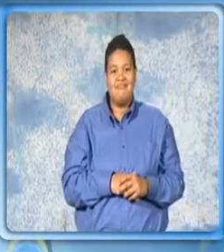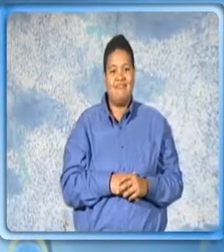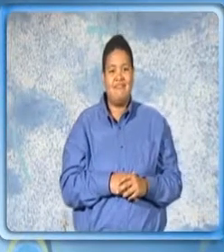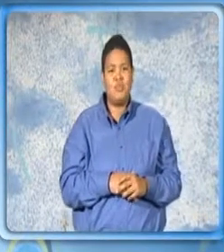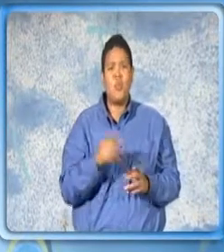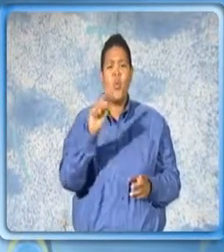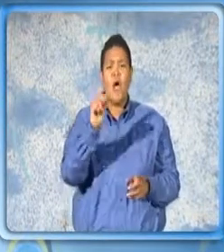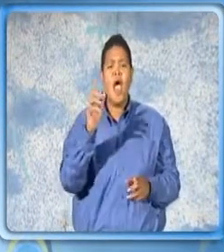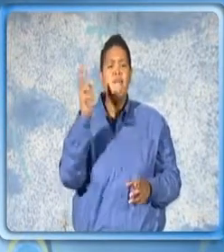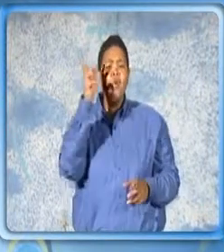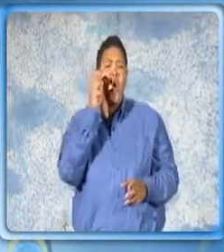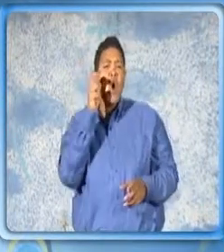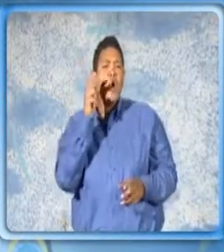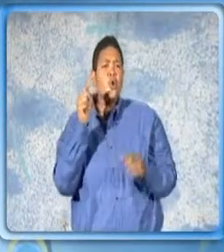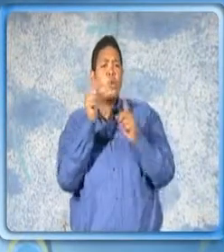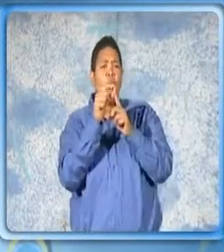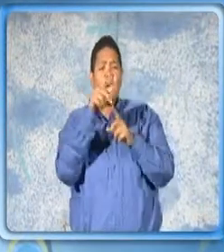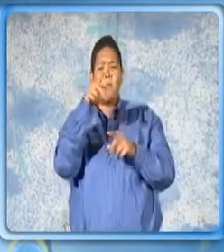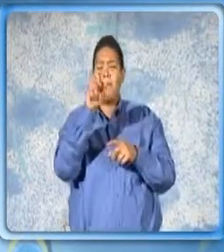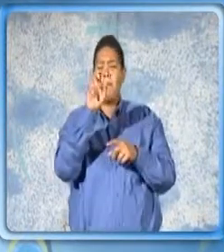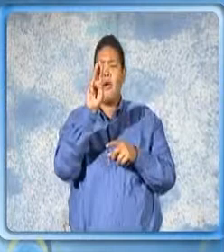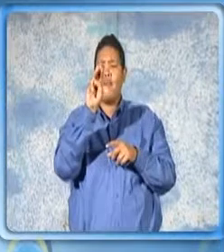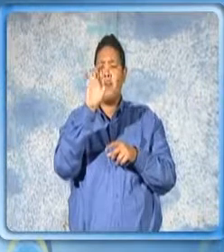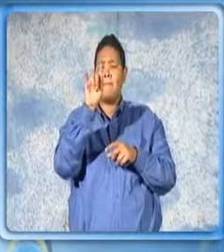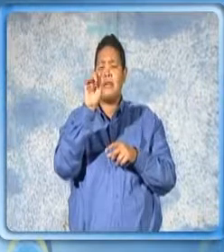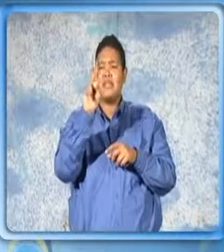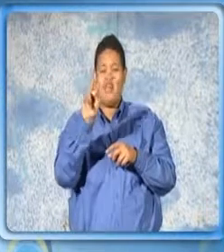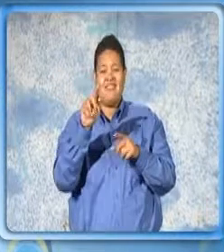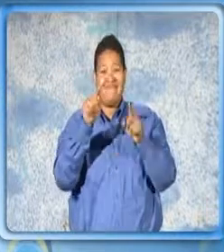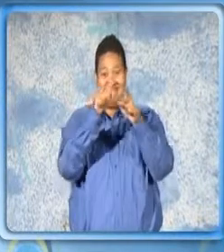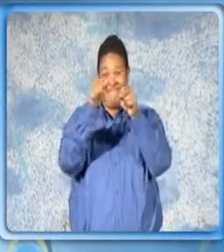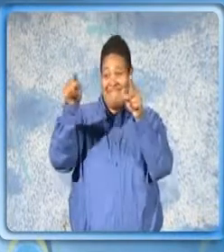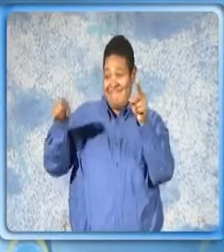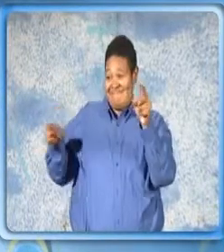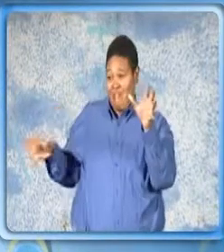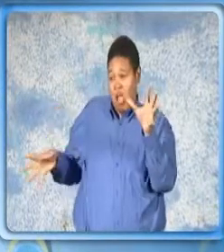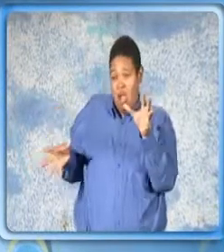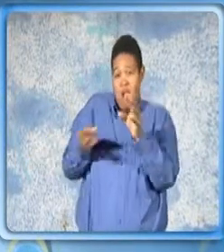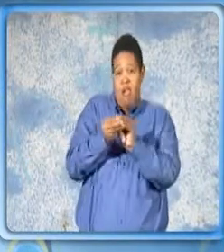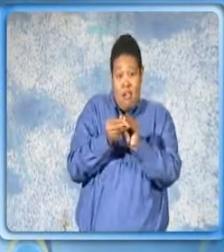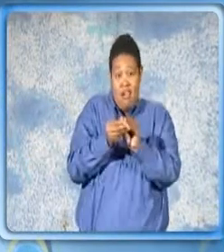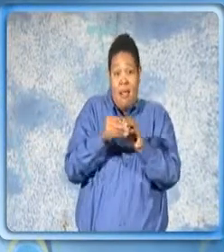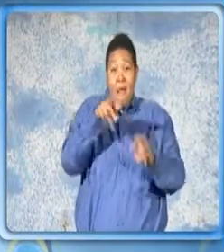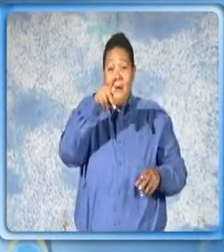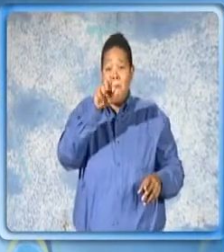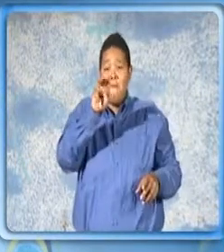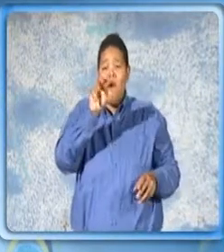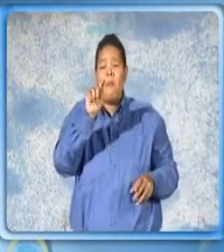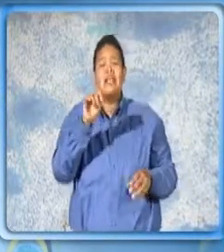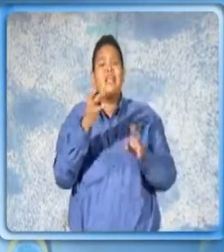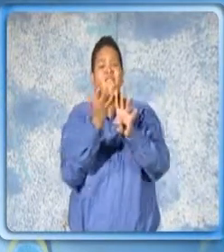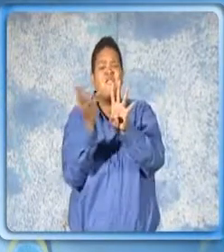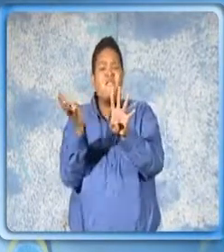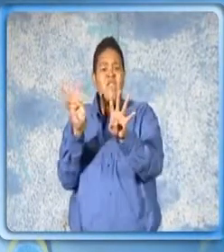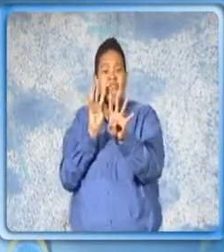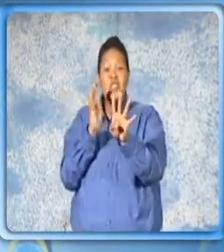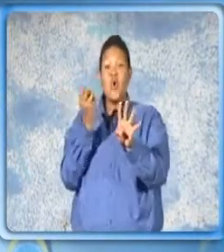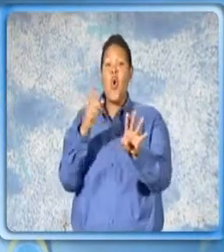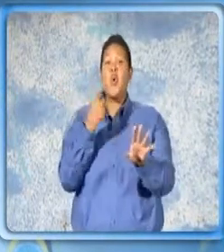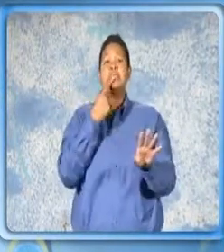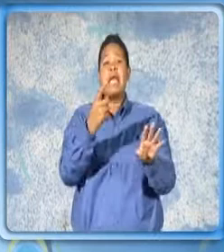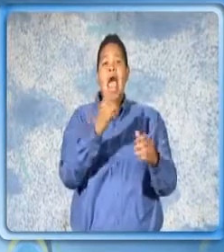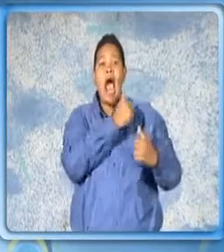Where have you heard the word perimeter? Perhaps you have heard the term perimeter fencing, or as they say in the